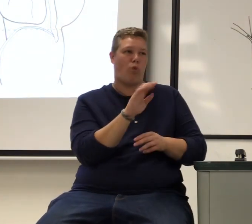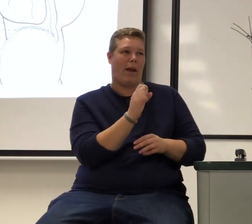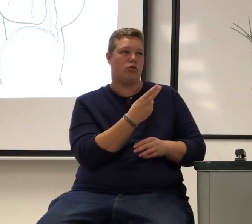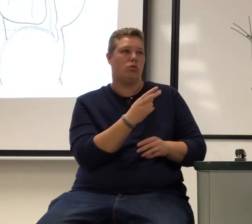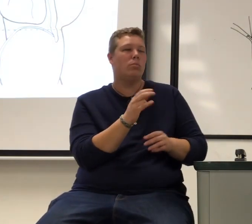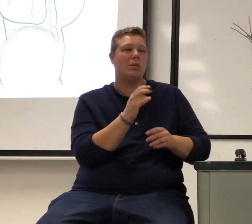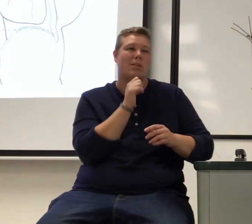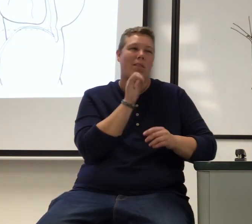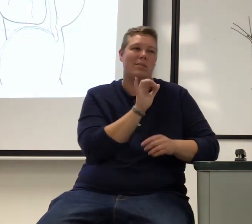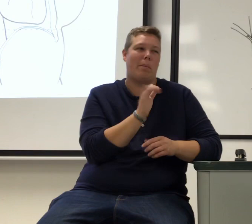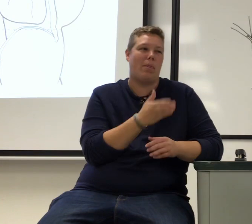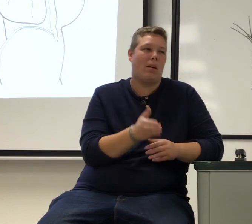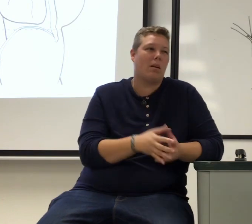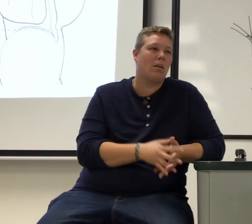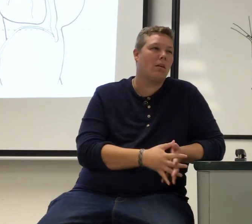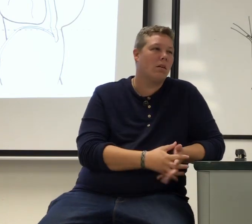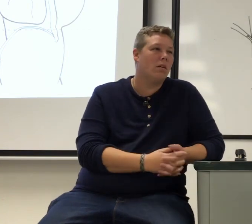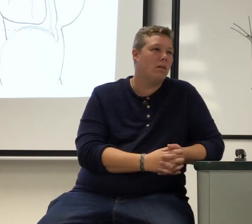thing.